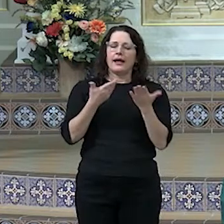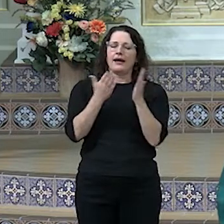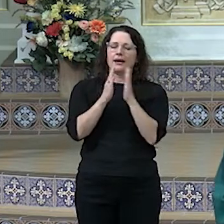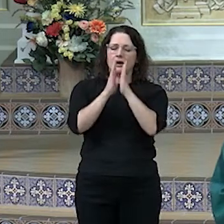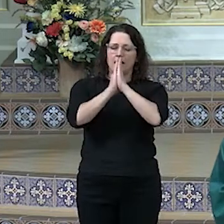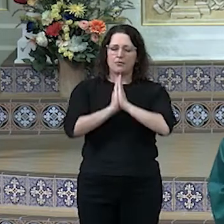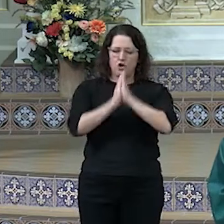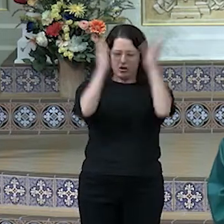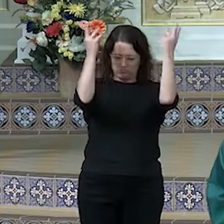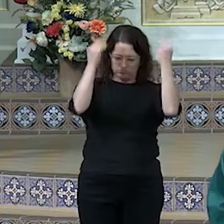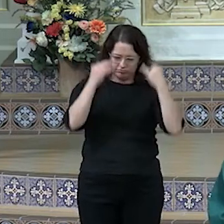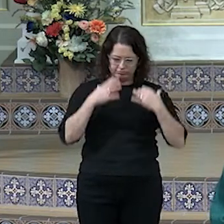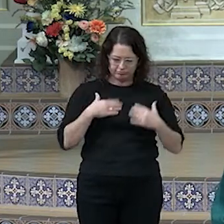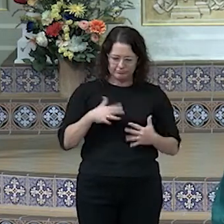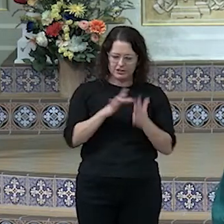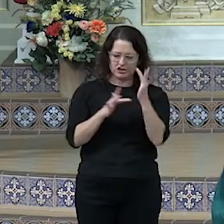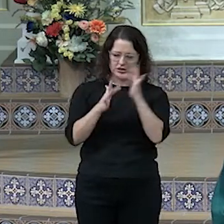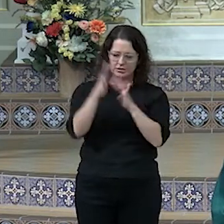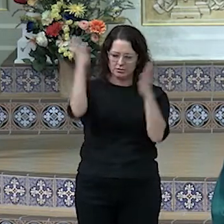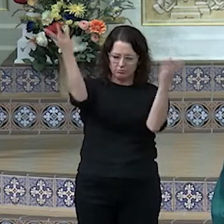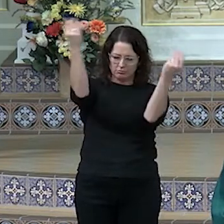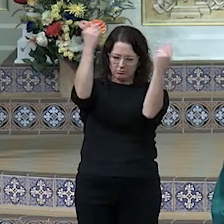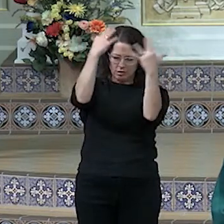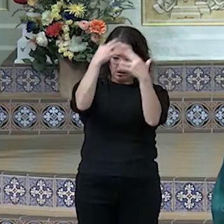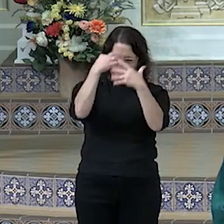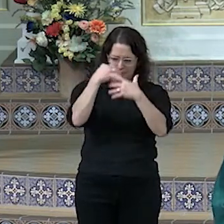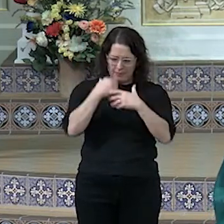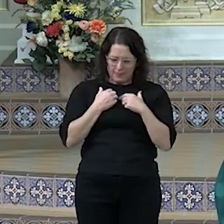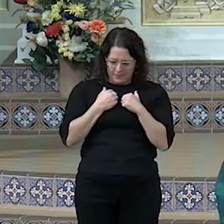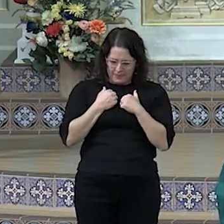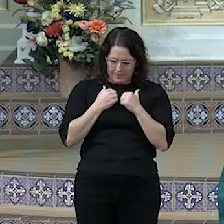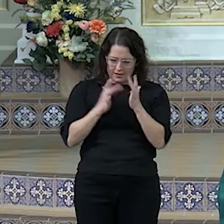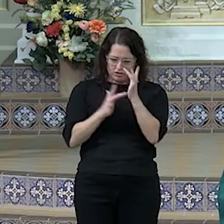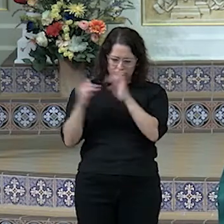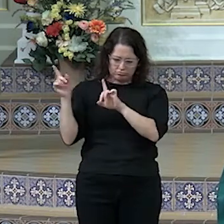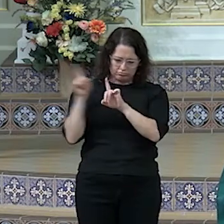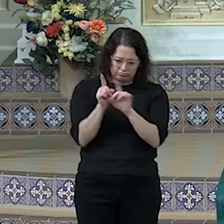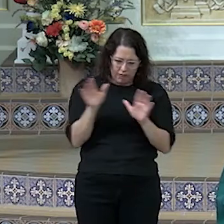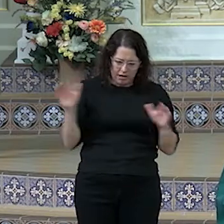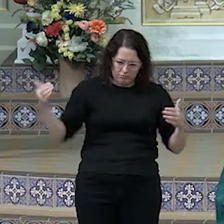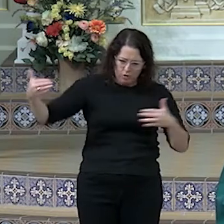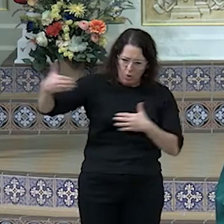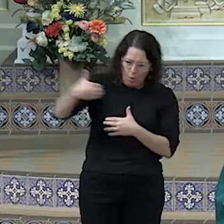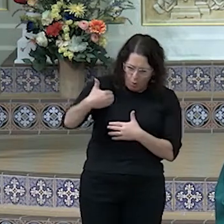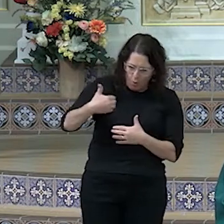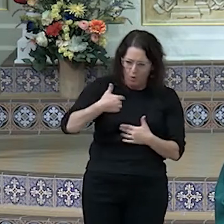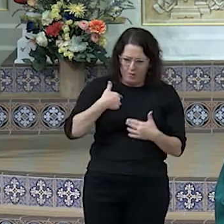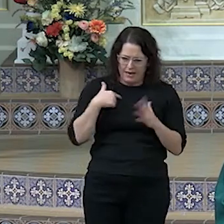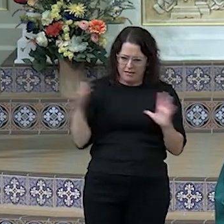to come and embrace me and hold me and be close to me.